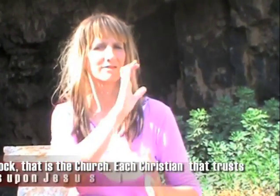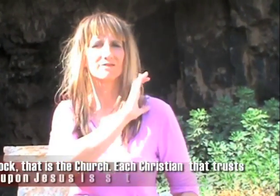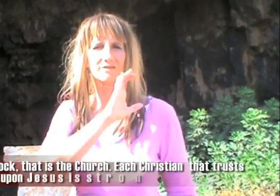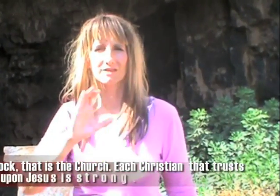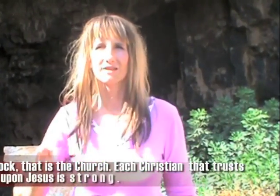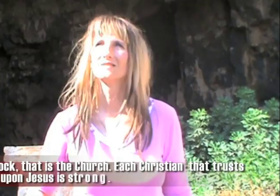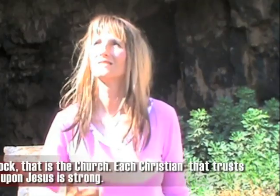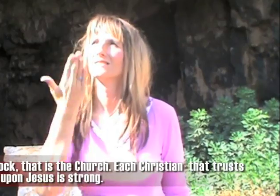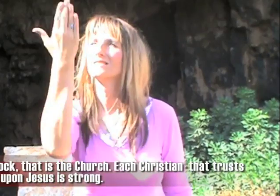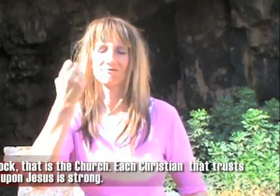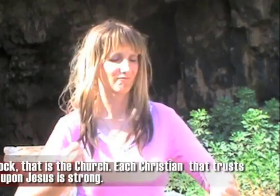Jesus.